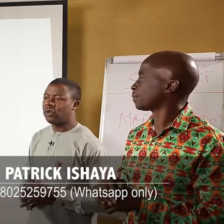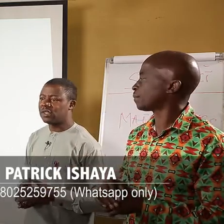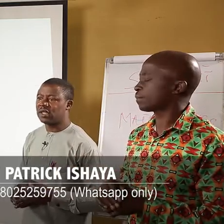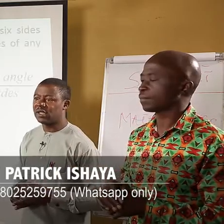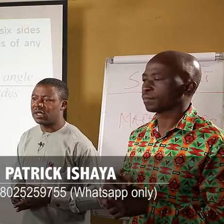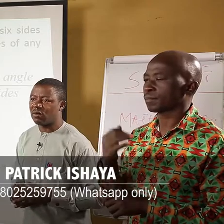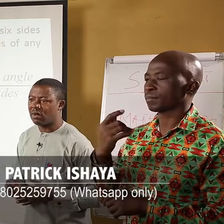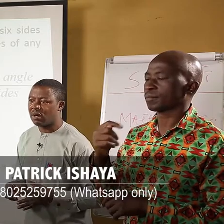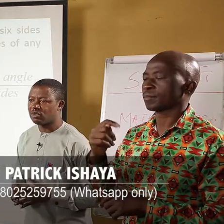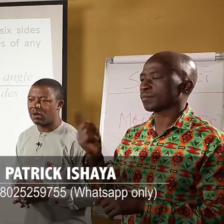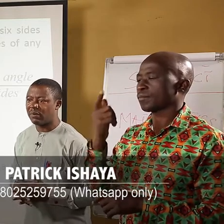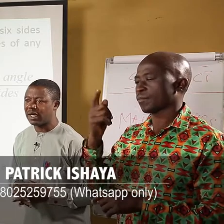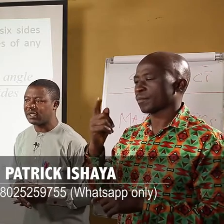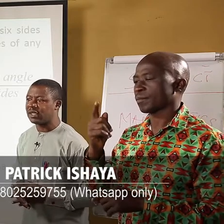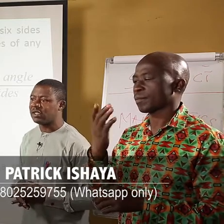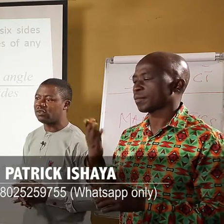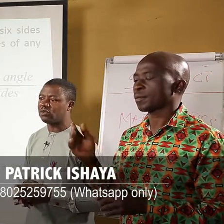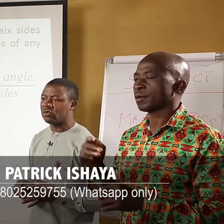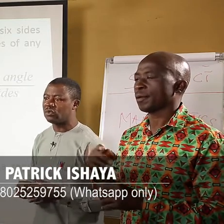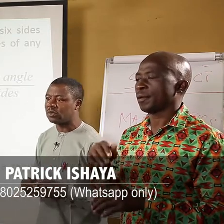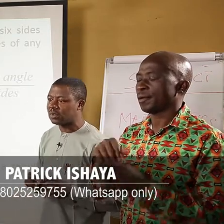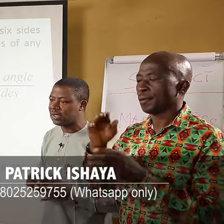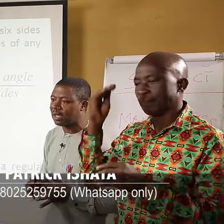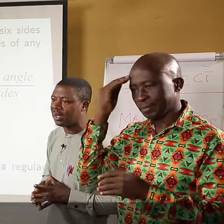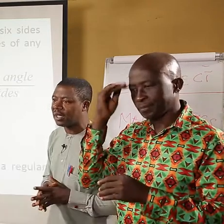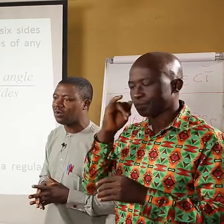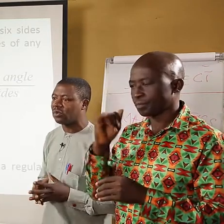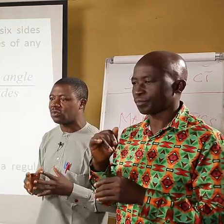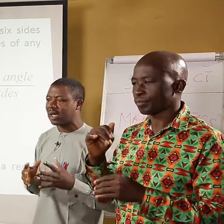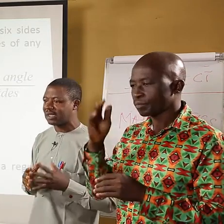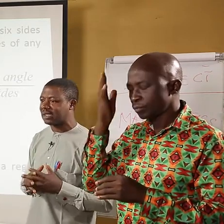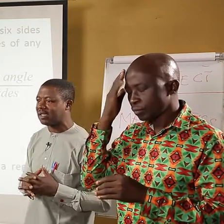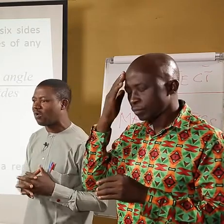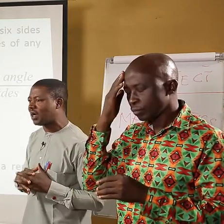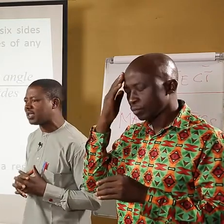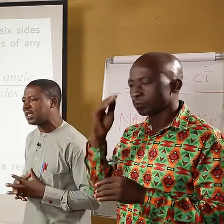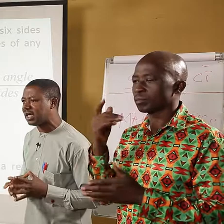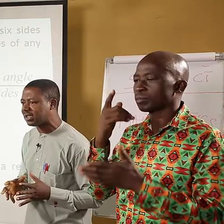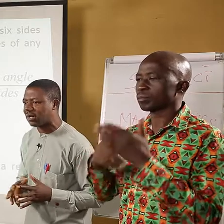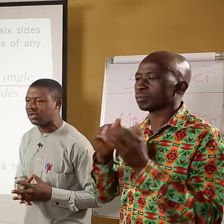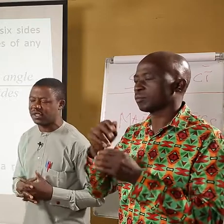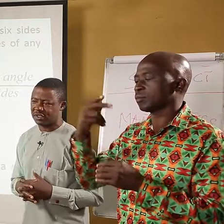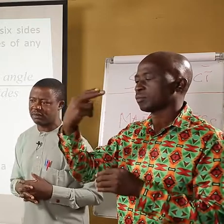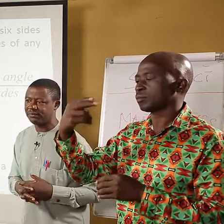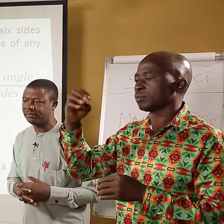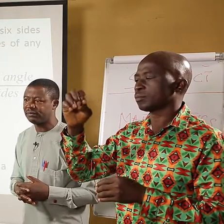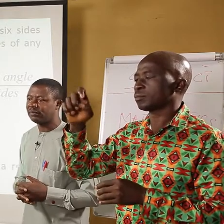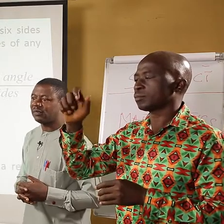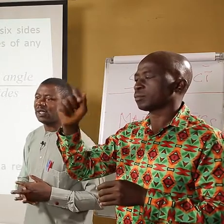The first thing that will come to our mind is to determine or to ascertain what a hexagon